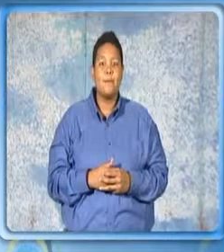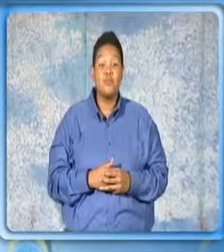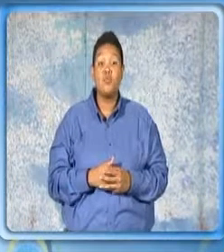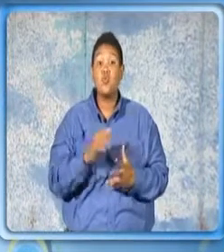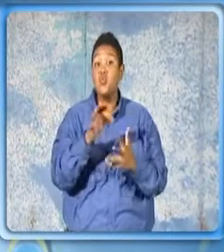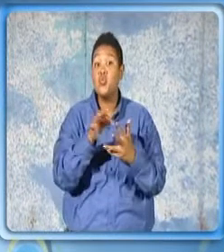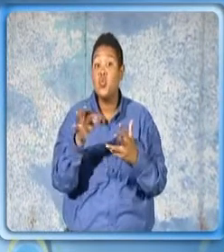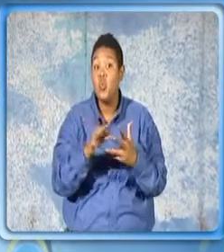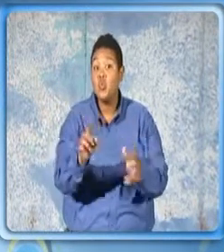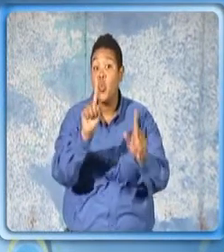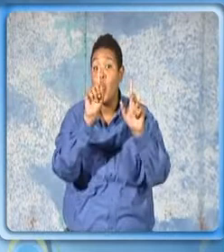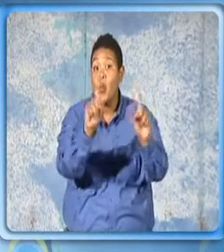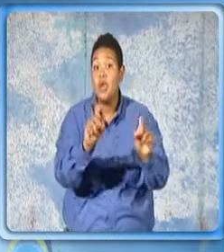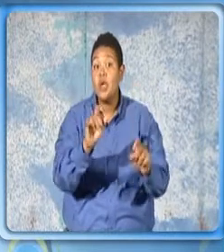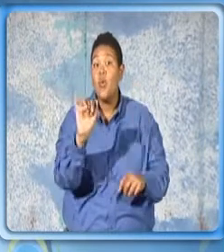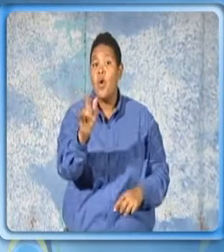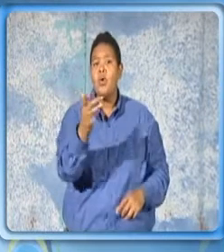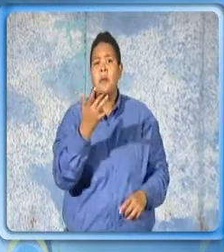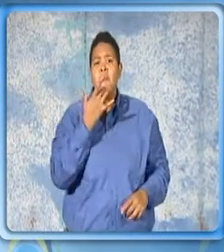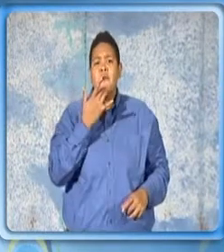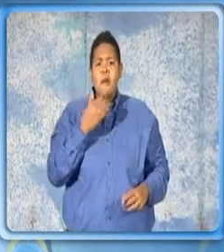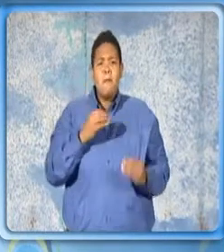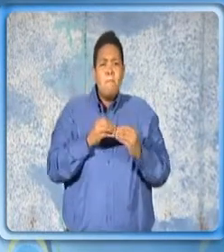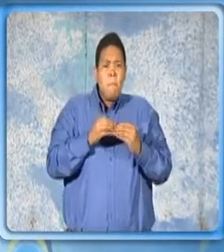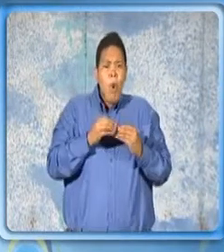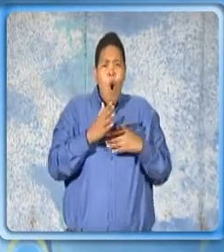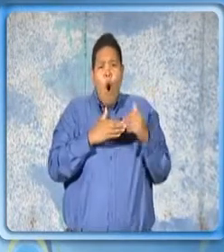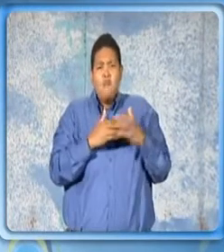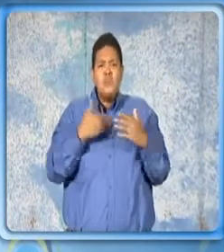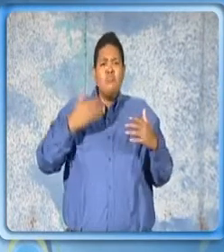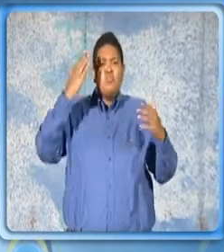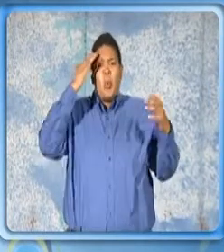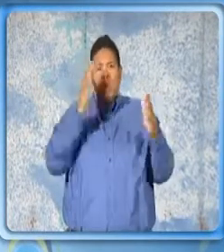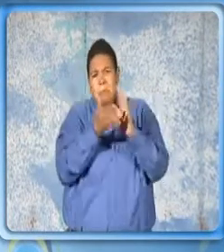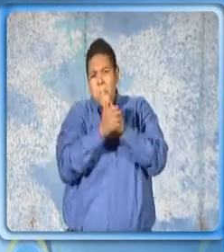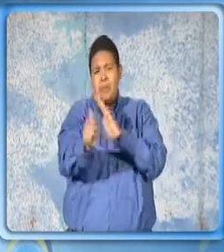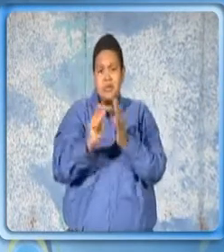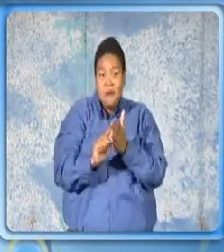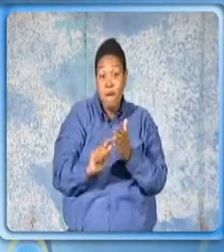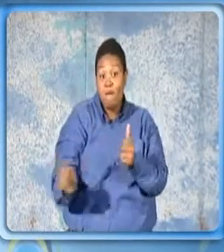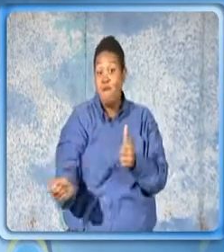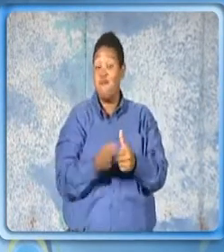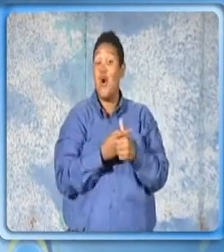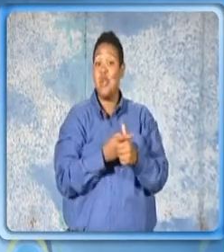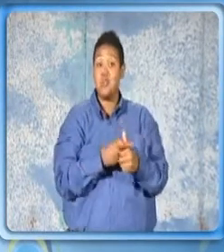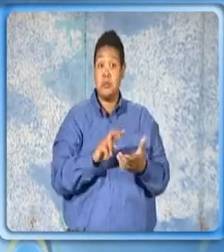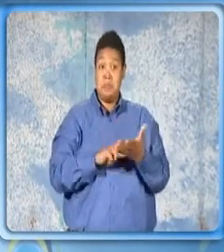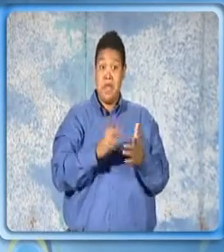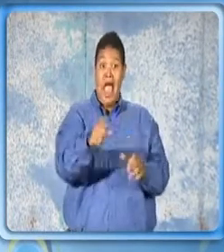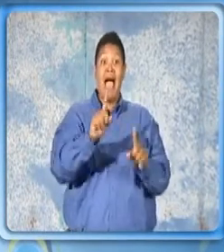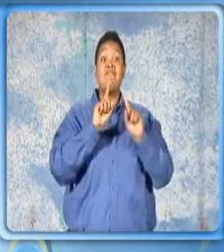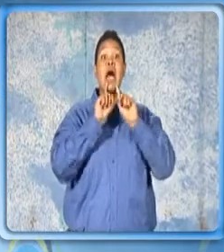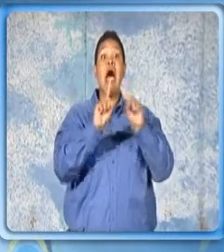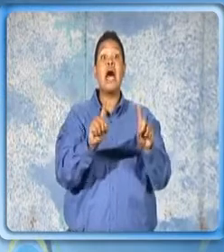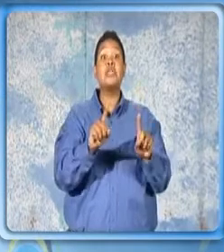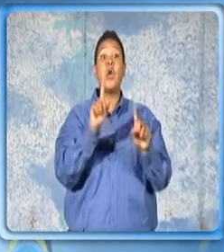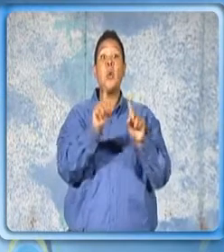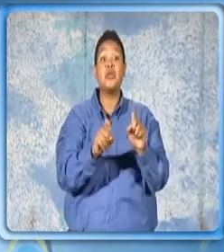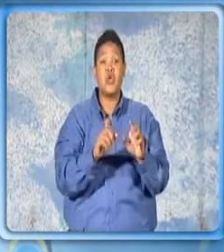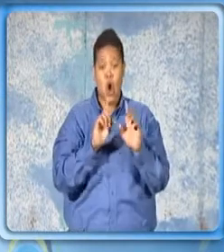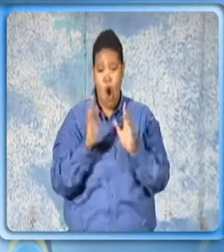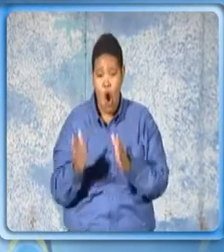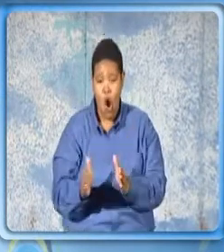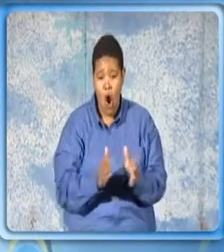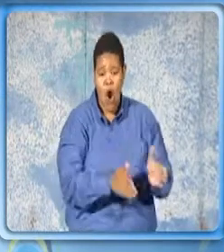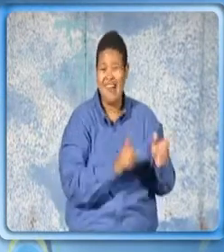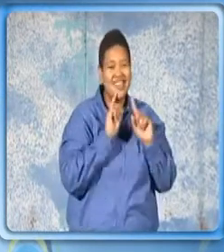Choose the question with which you are most comfortable first. You do not have to answer the questions in numerical order.